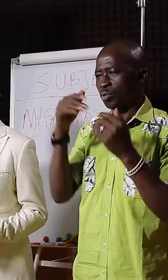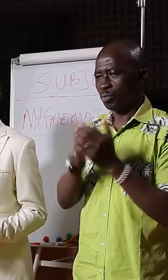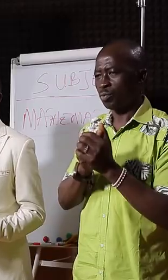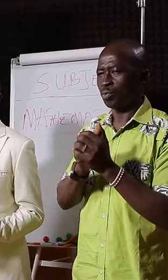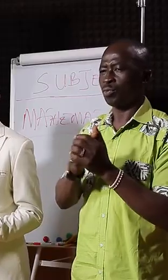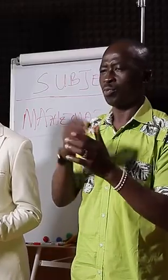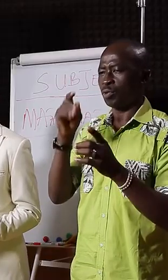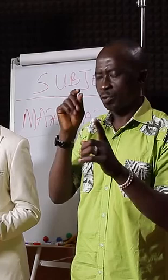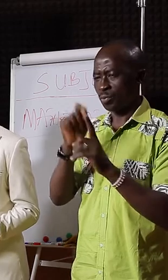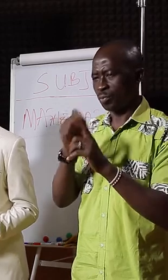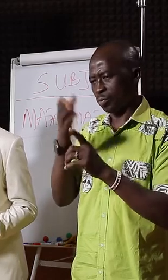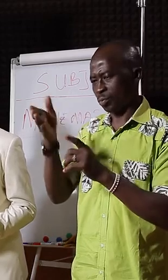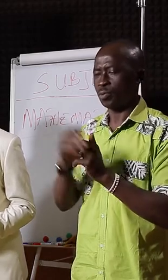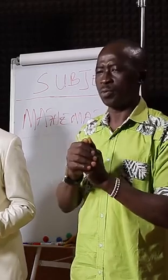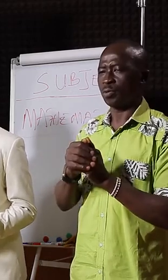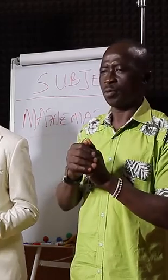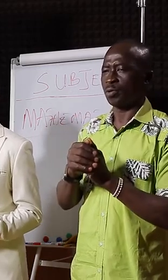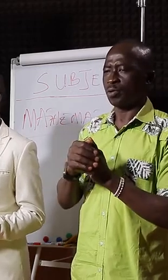variables.